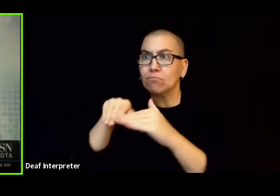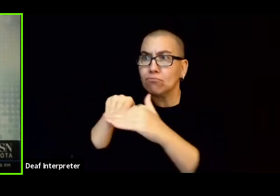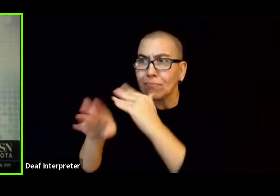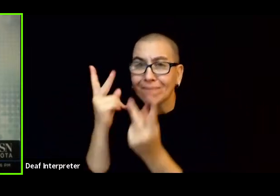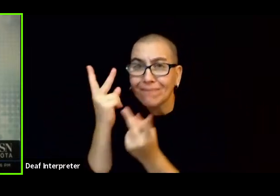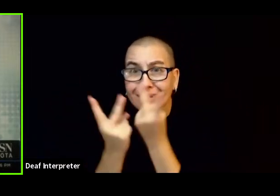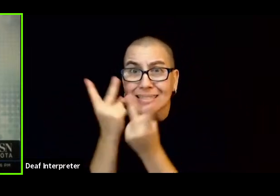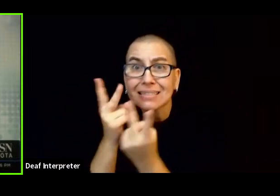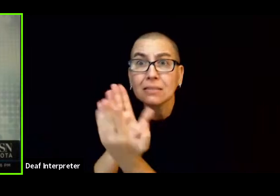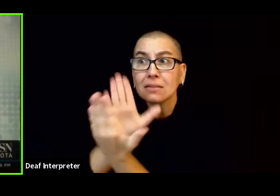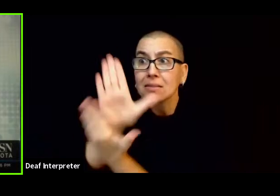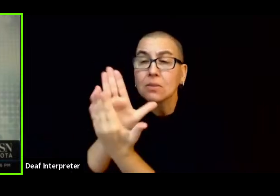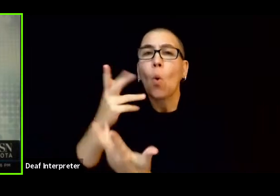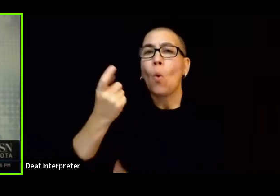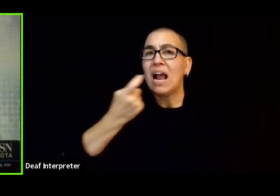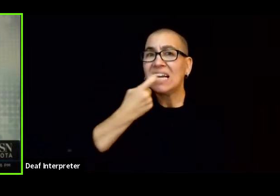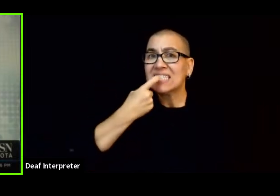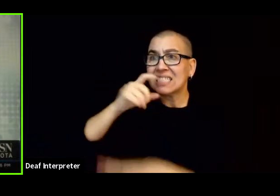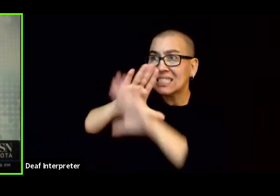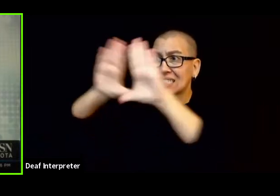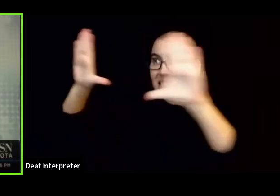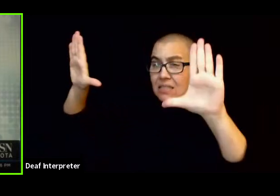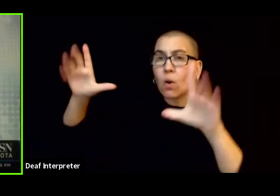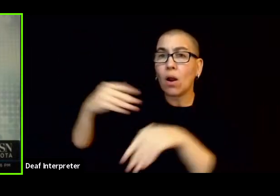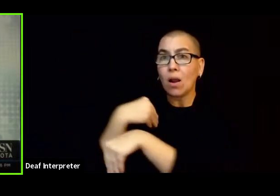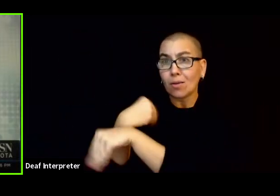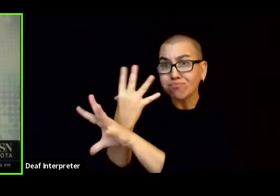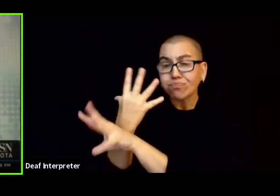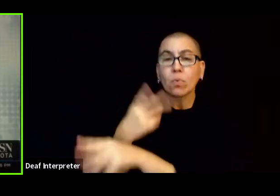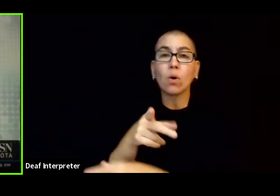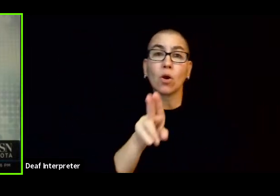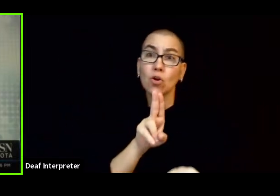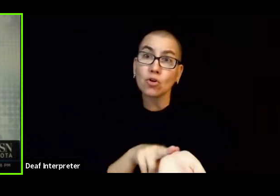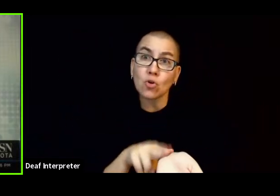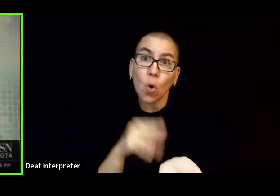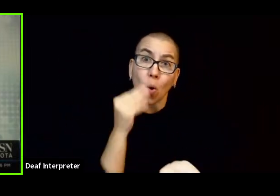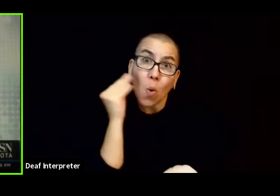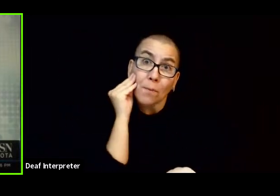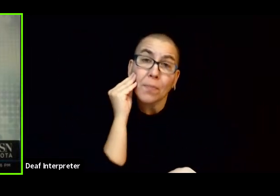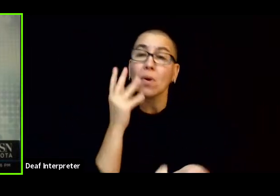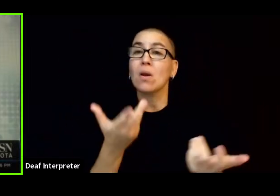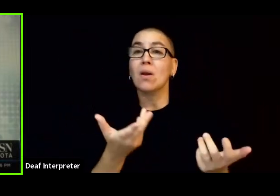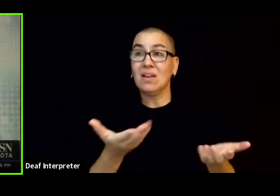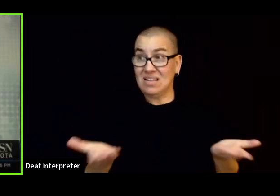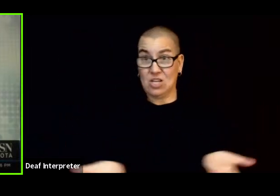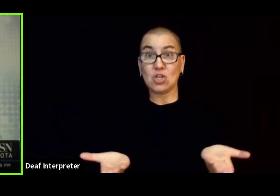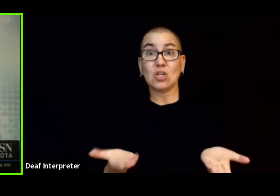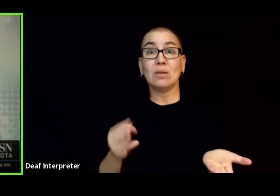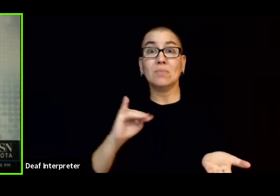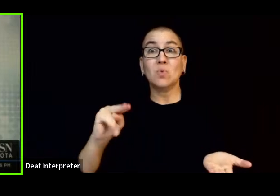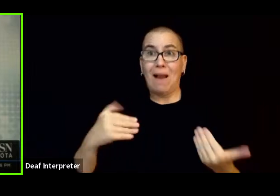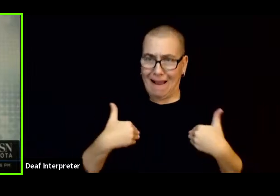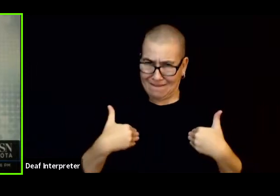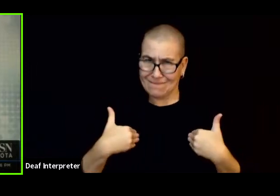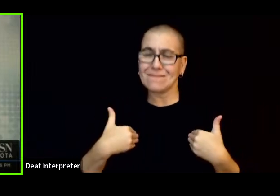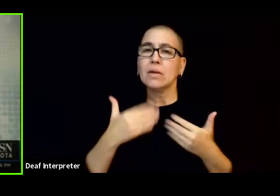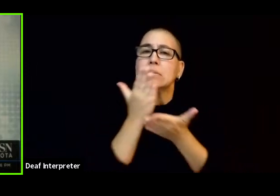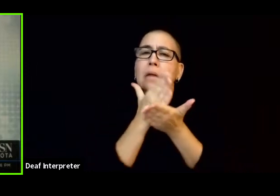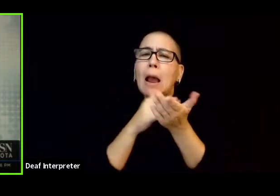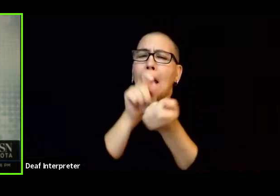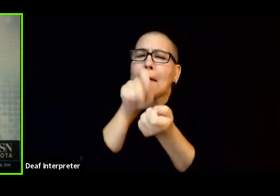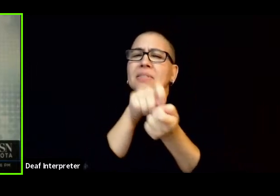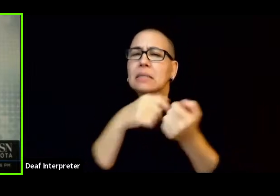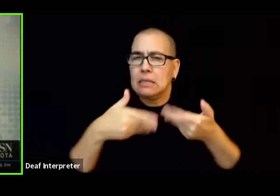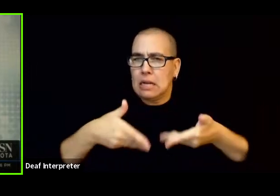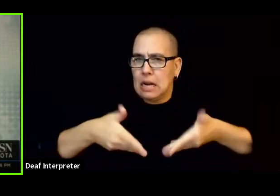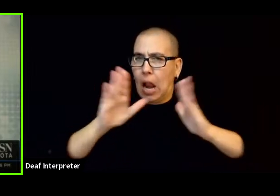assistance. And all nursing homes in Minnesota had regulatory on-site visits with a special focus on infection control.